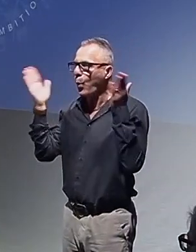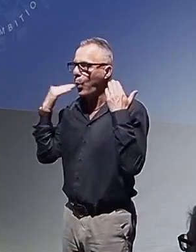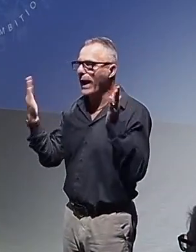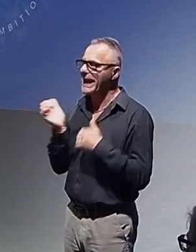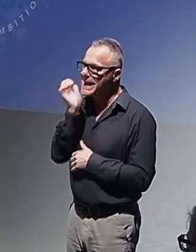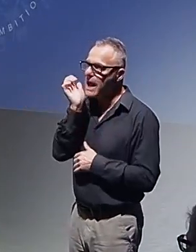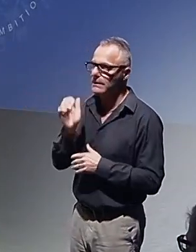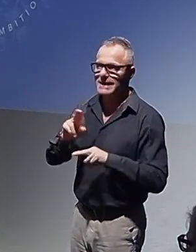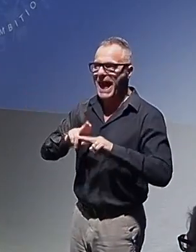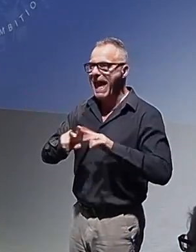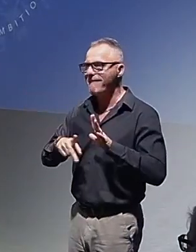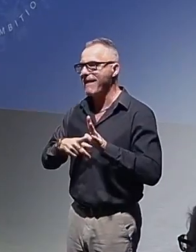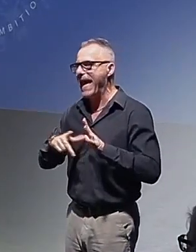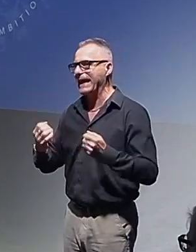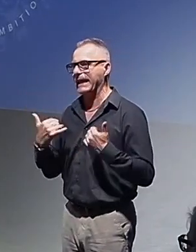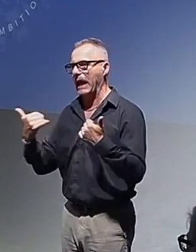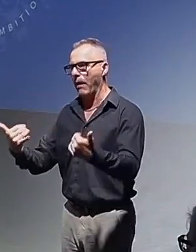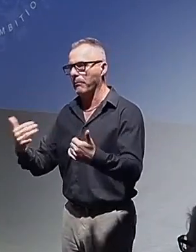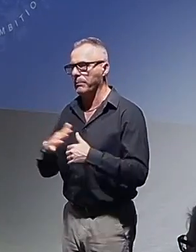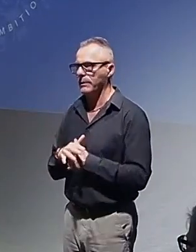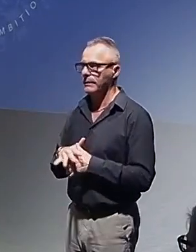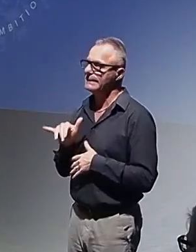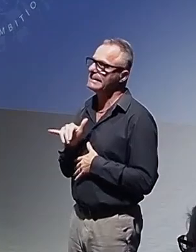You've left the car doors open. Take off.